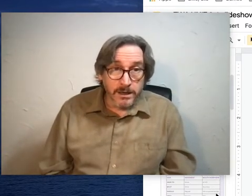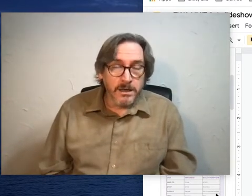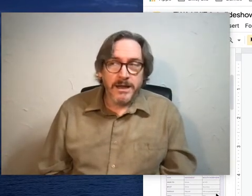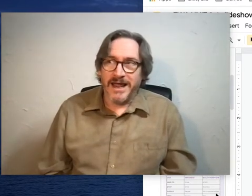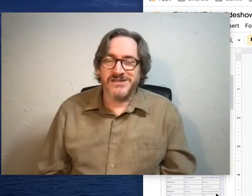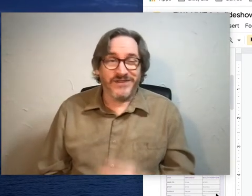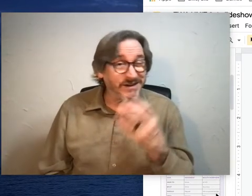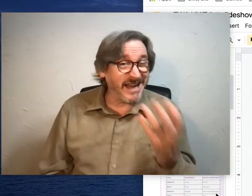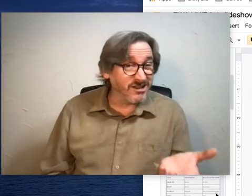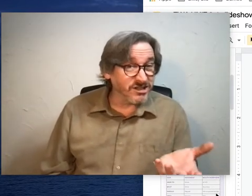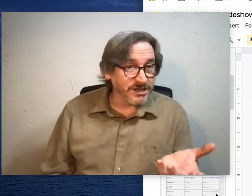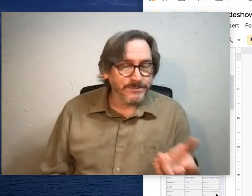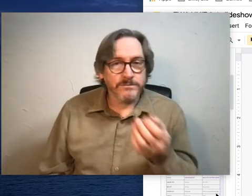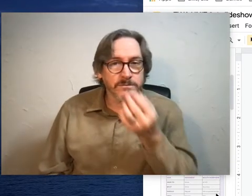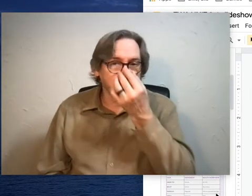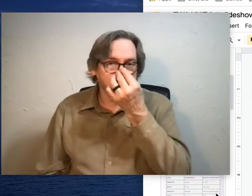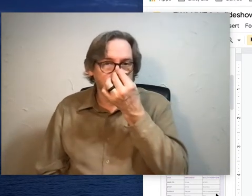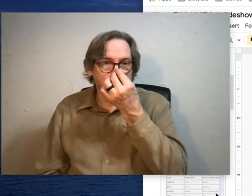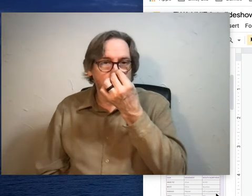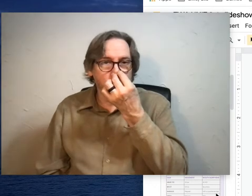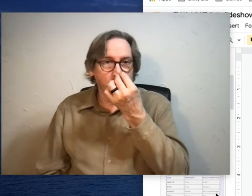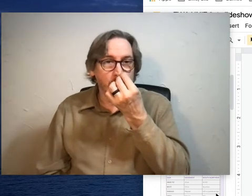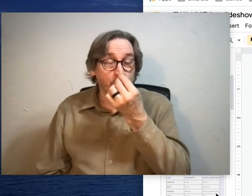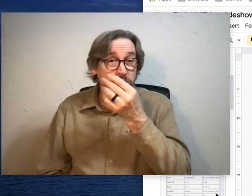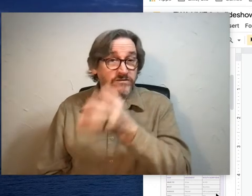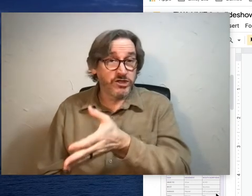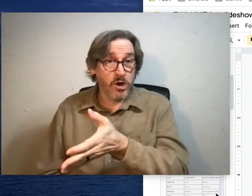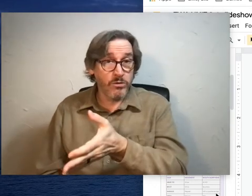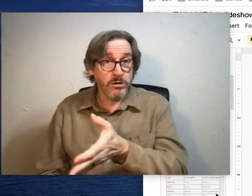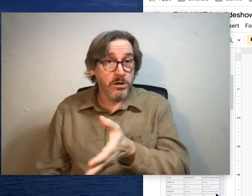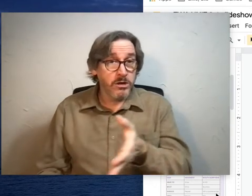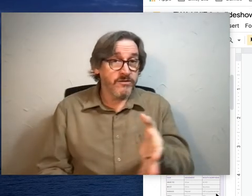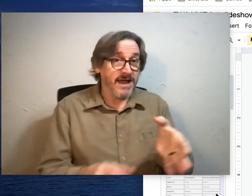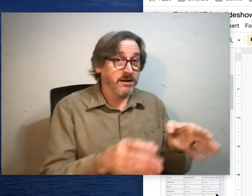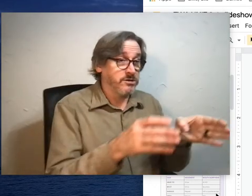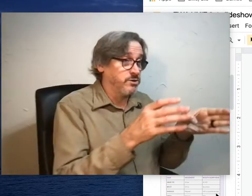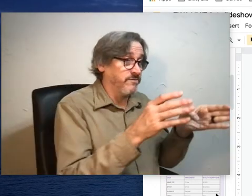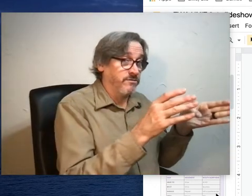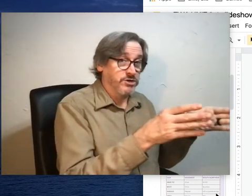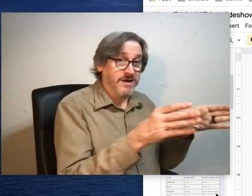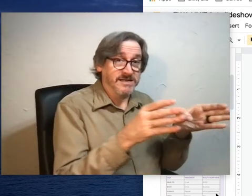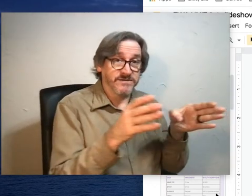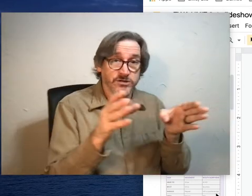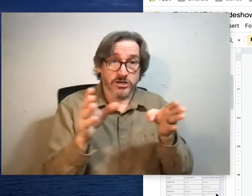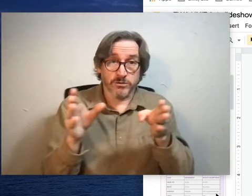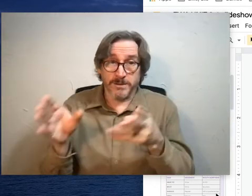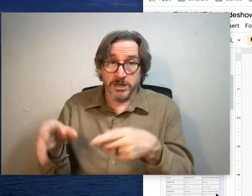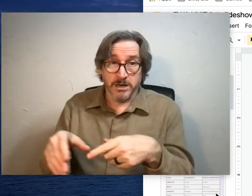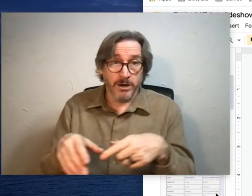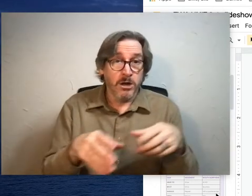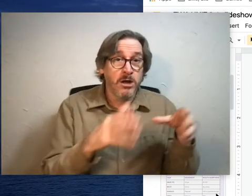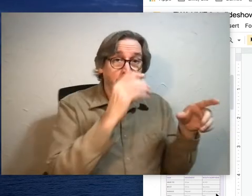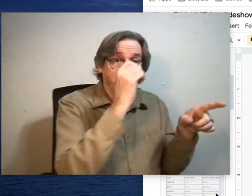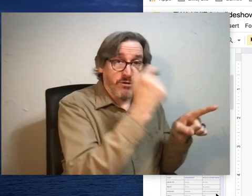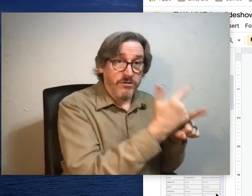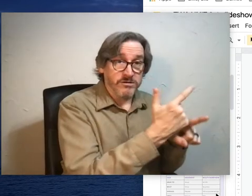boring, and it's very Englishy. So we've shown that sort of contrastive structure where we talk